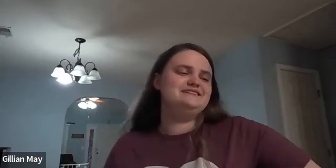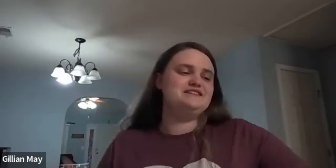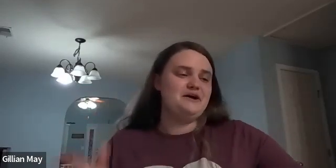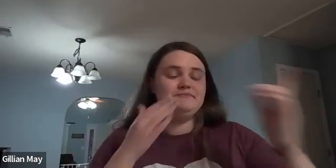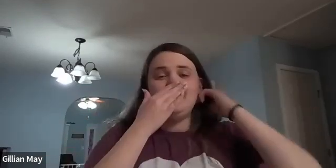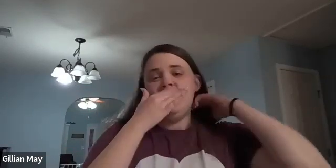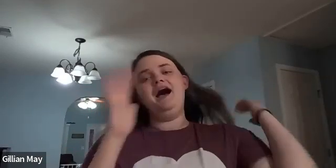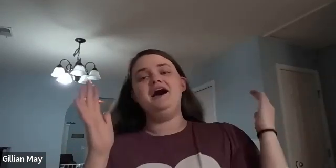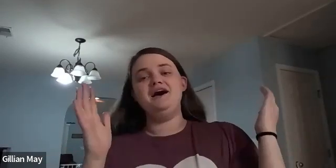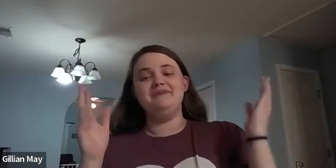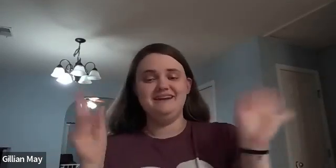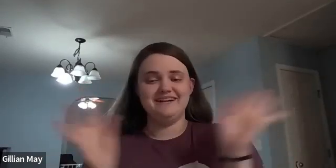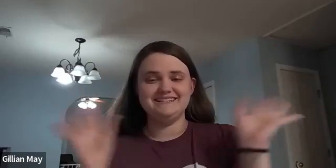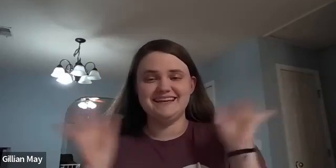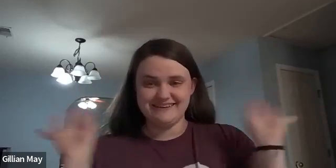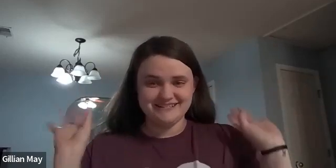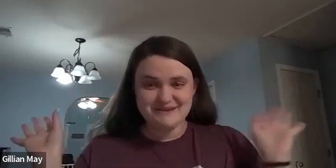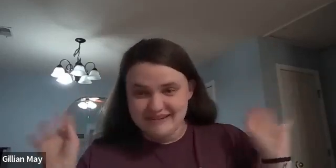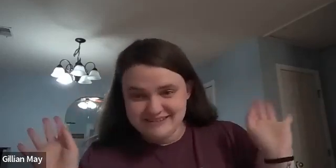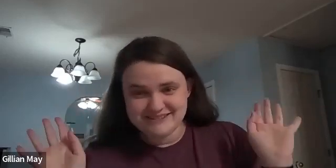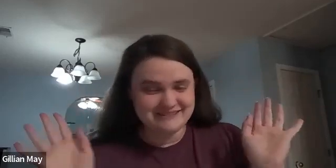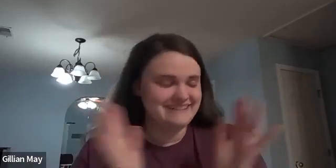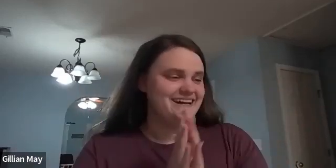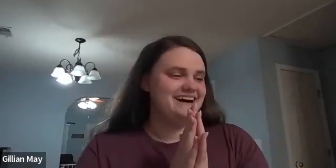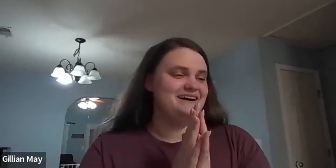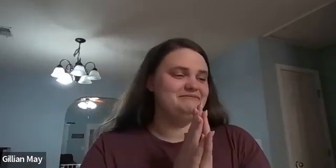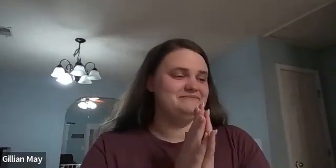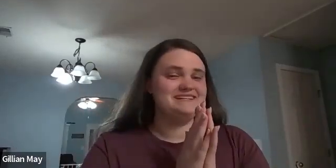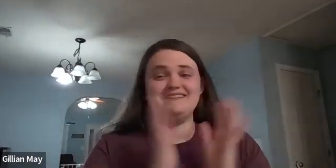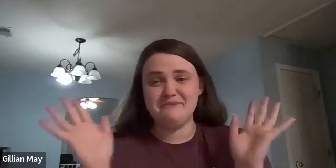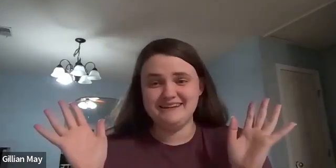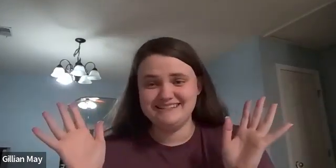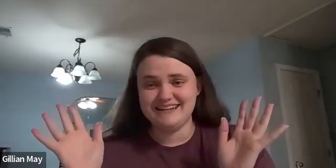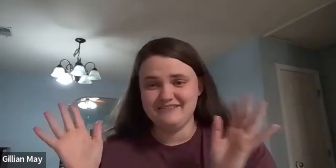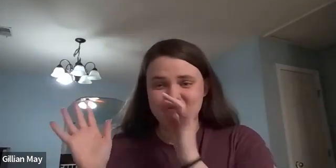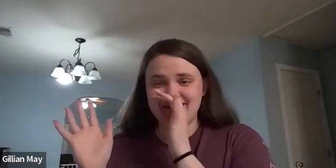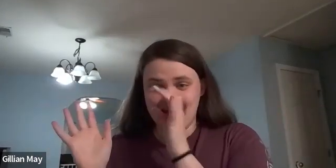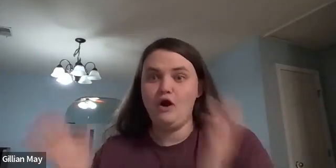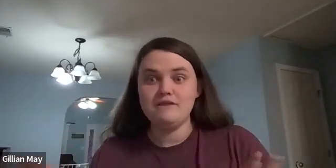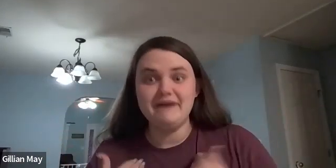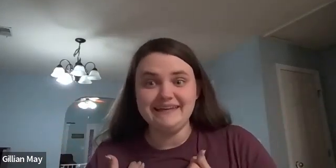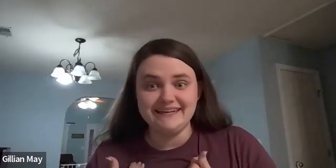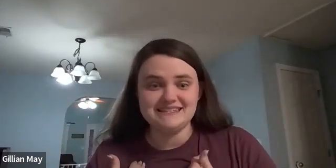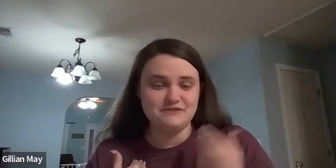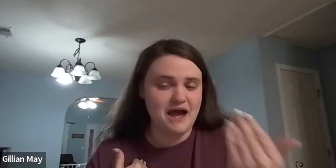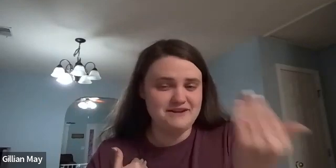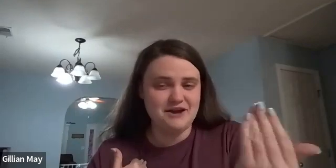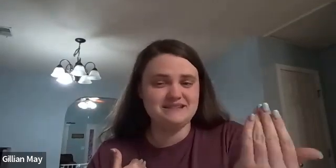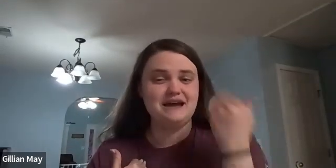So anyways, that's just like my little story. Because I love my kids to death. I call them my kids. If you haven't noticed, I will